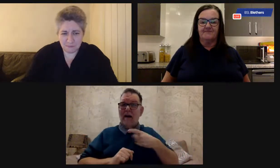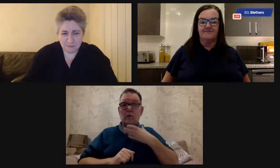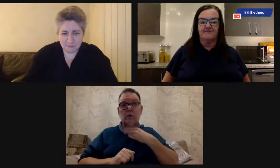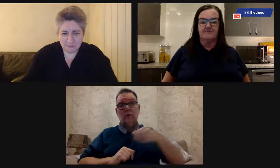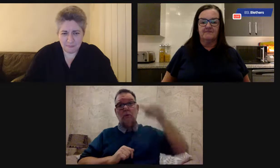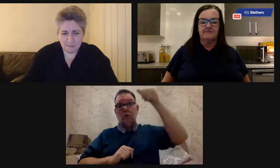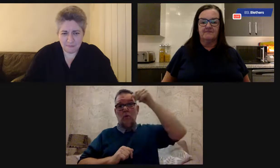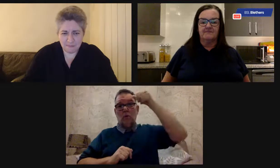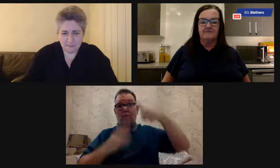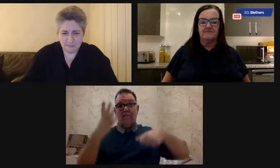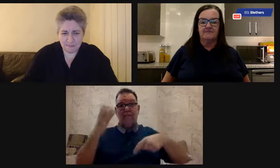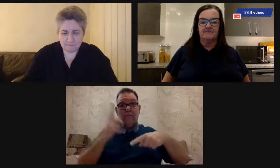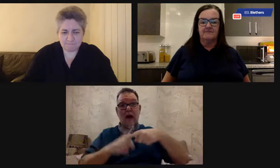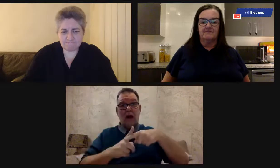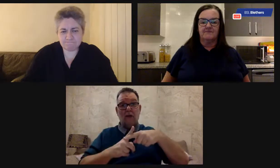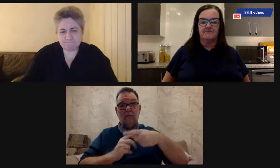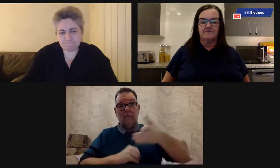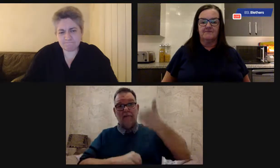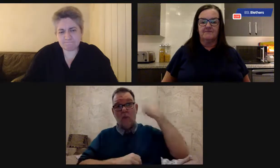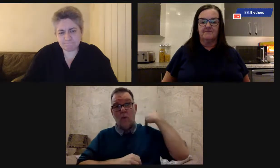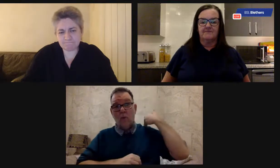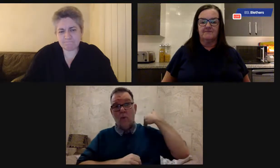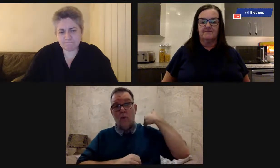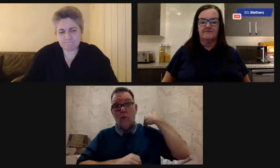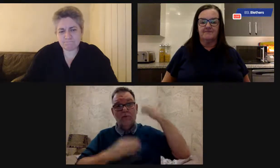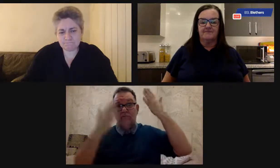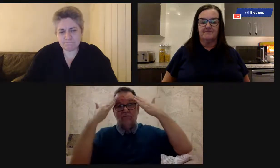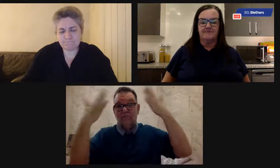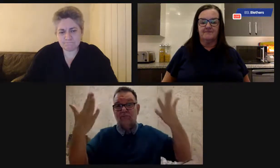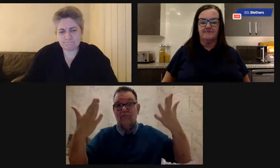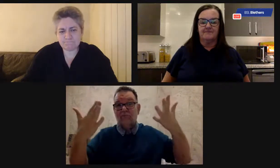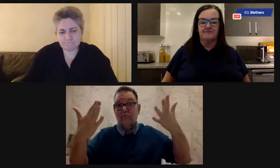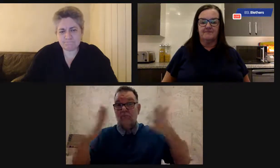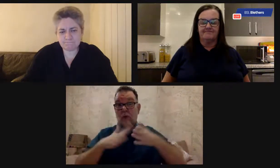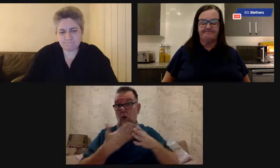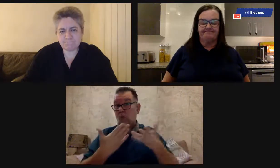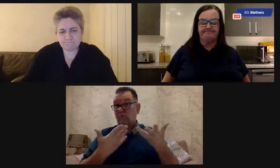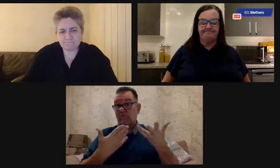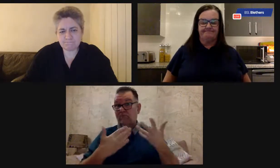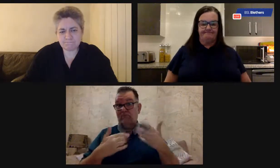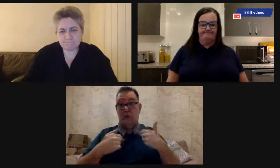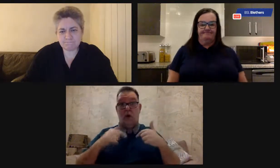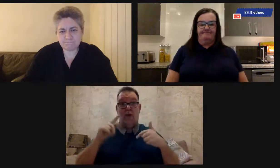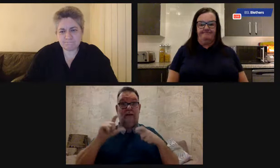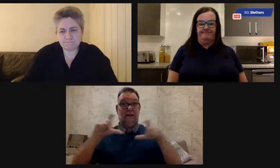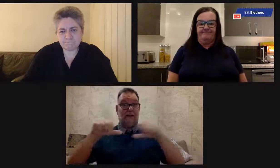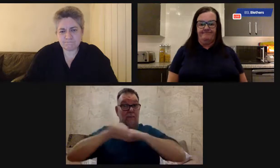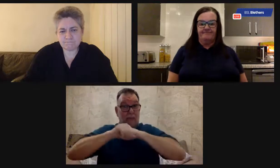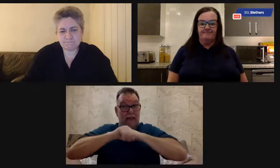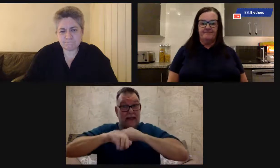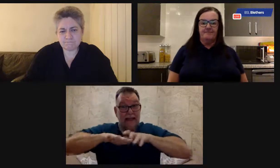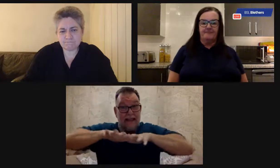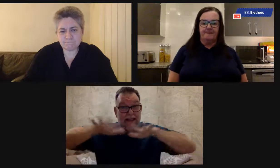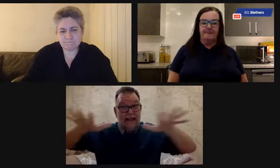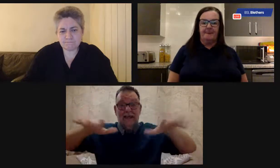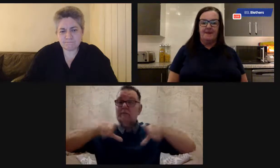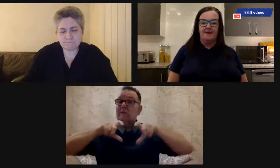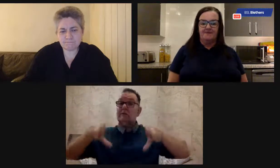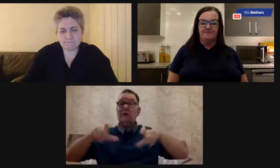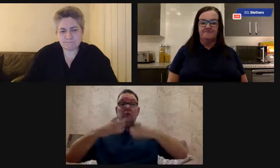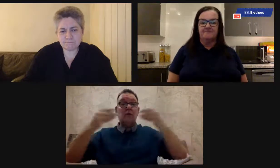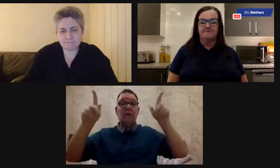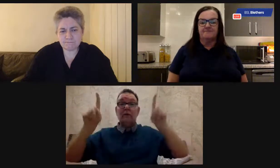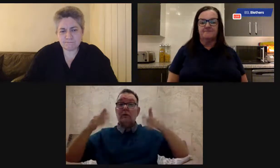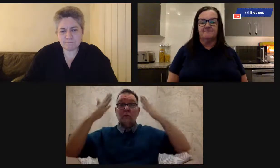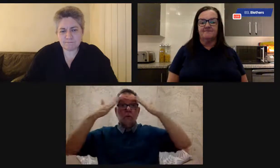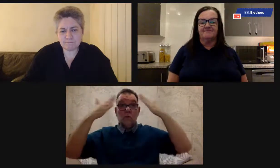other. And he said, I wish I'd have known about 50 plus years ago because I'd have still been